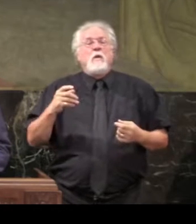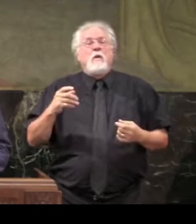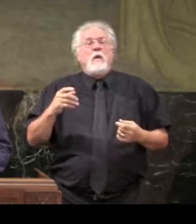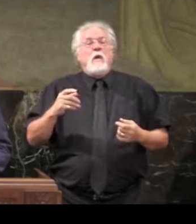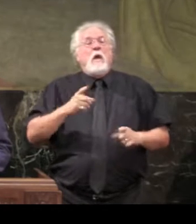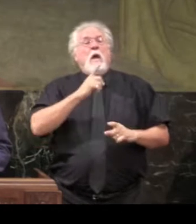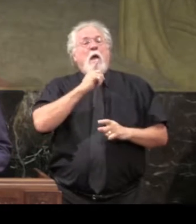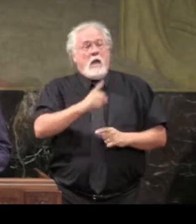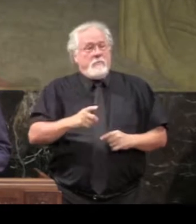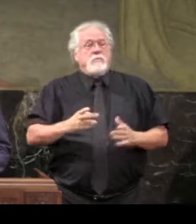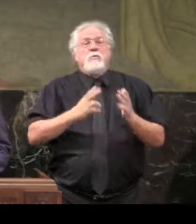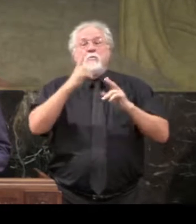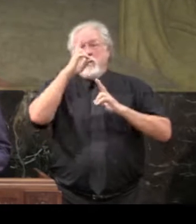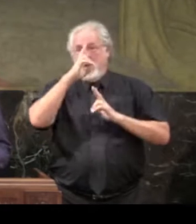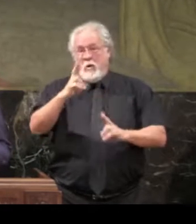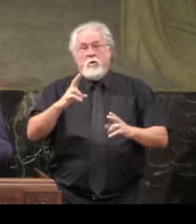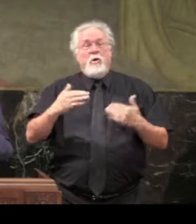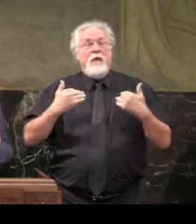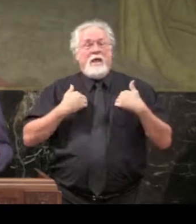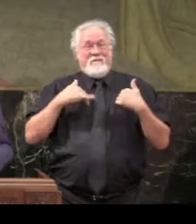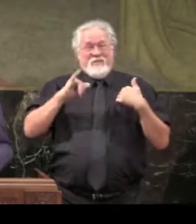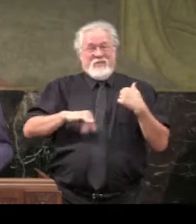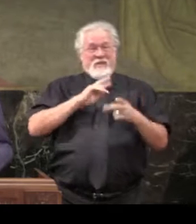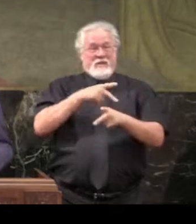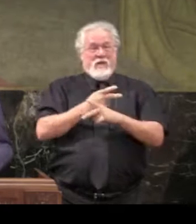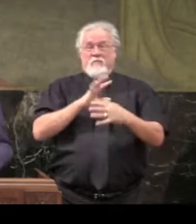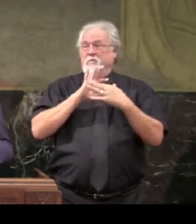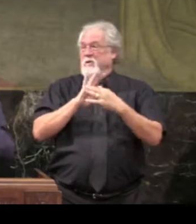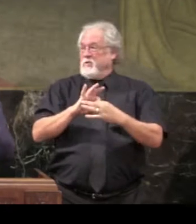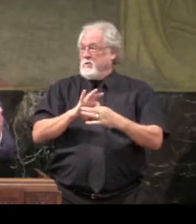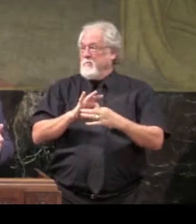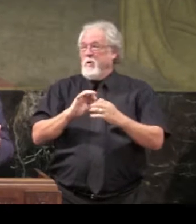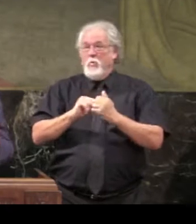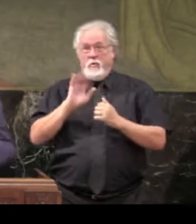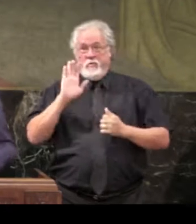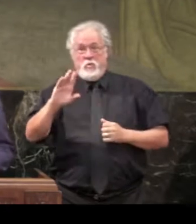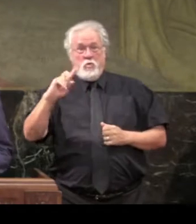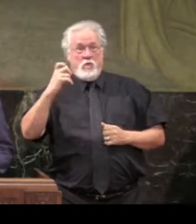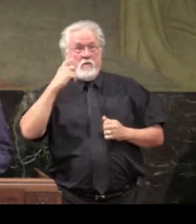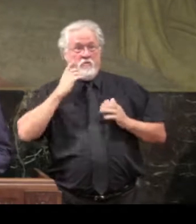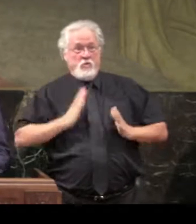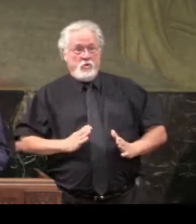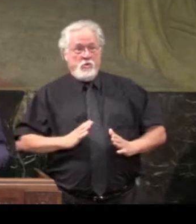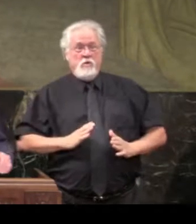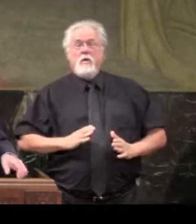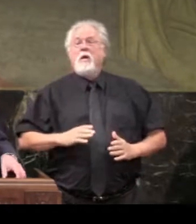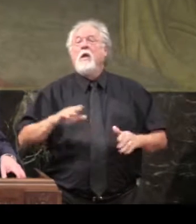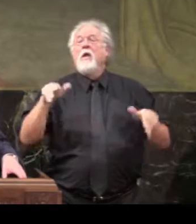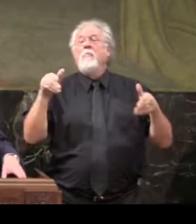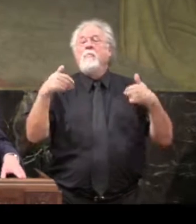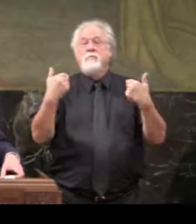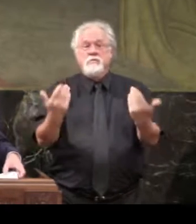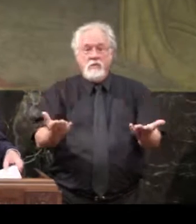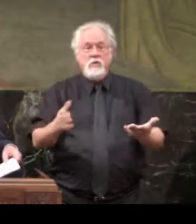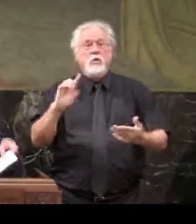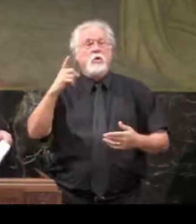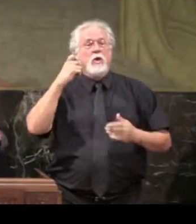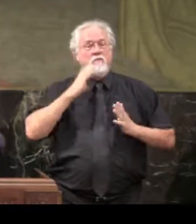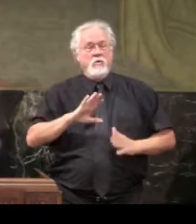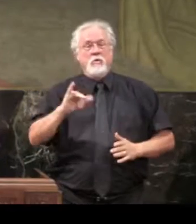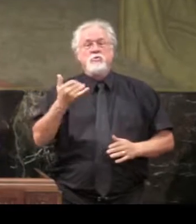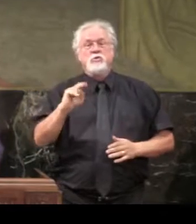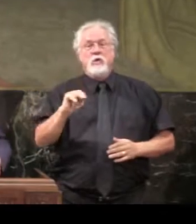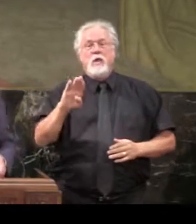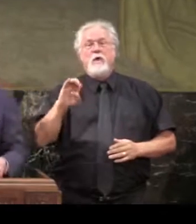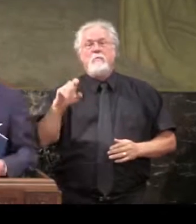an absolute honor to have this kind of relationship with your governor. Ladies and gentlemen, I present to you your governor, John